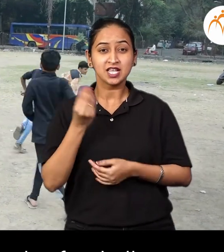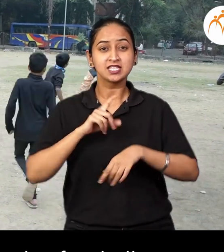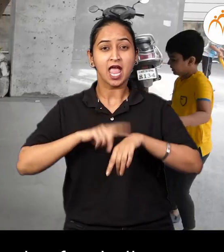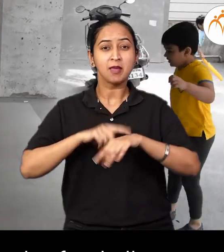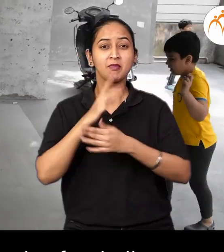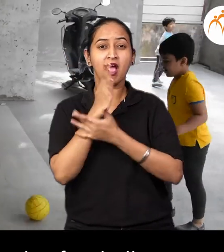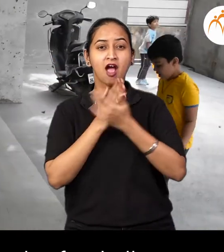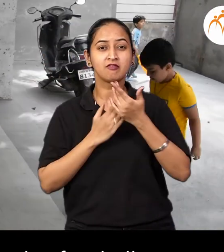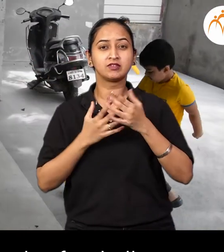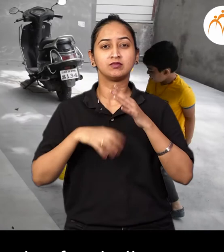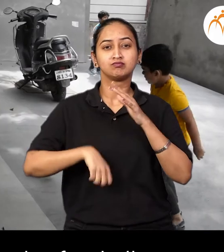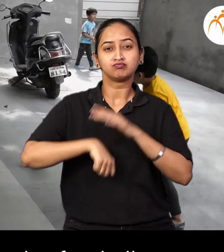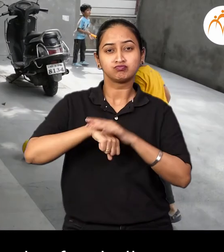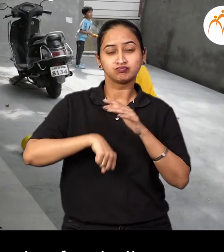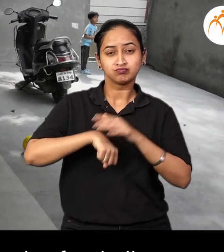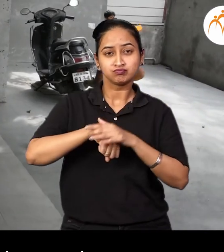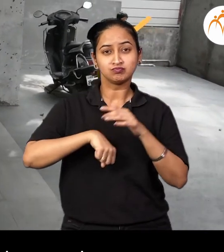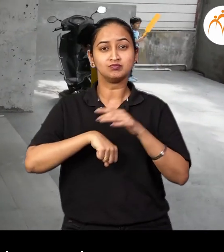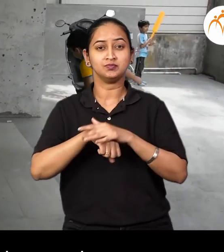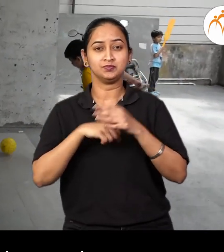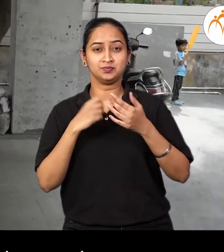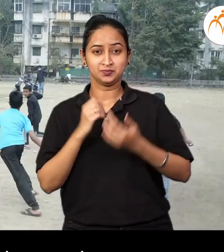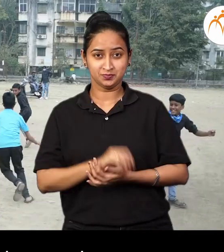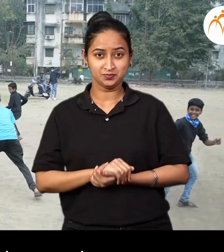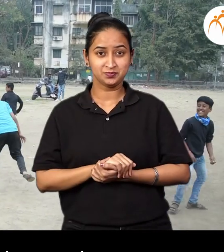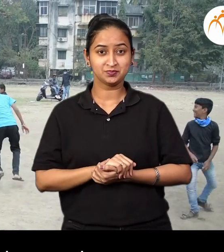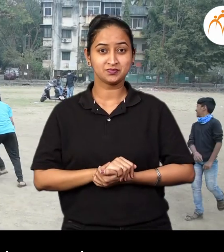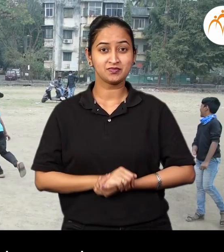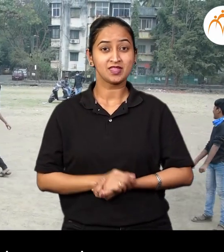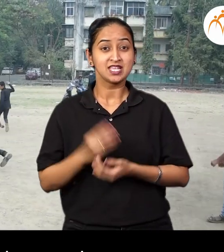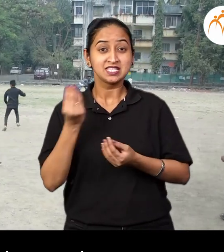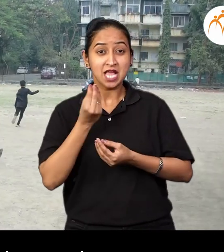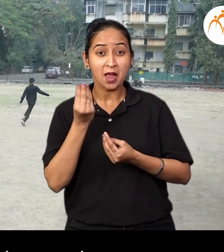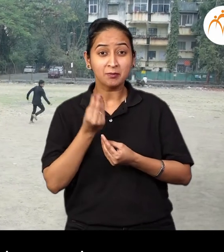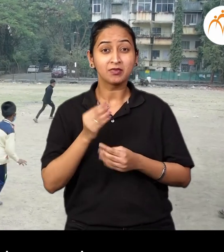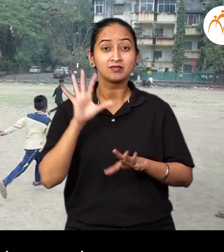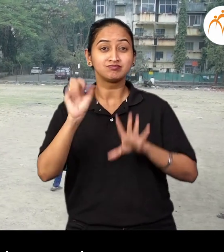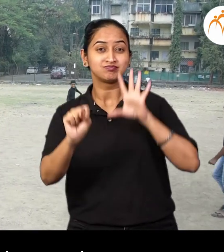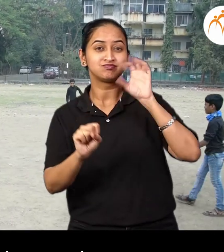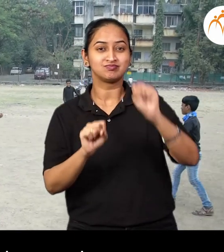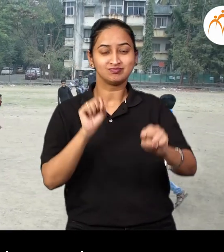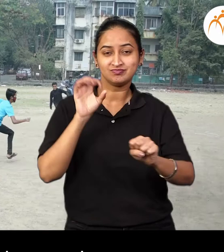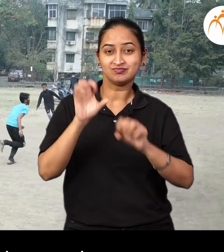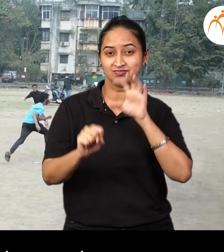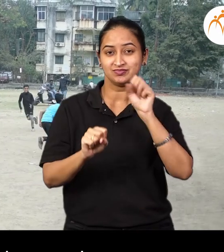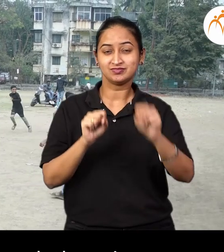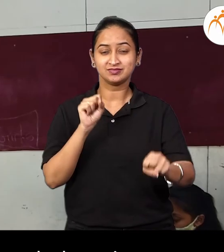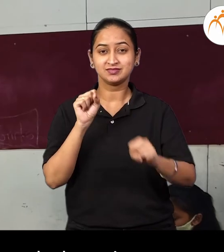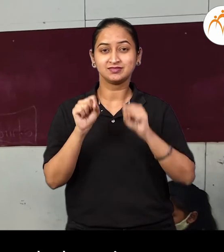play football. They sometimes play catchy game.